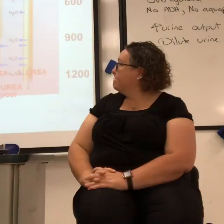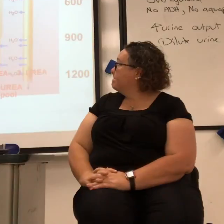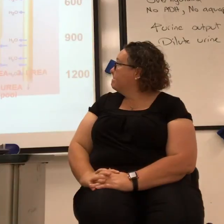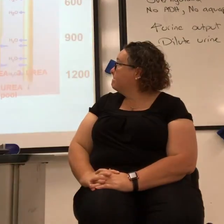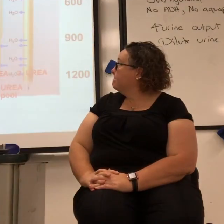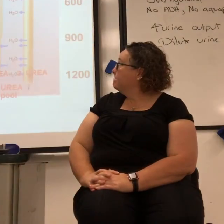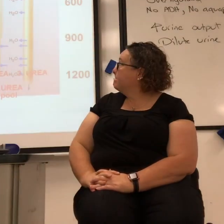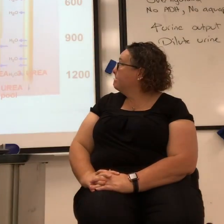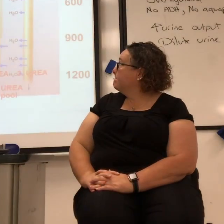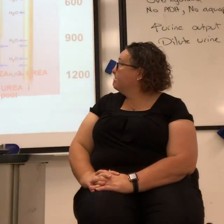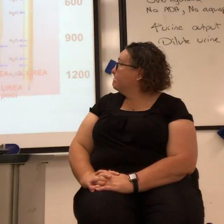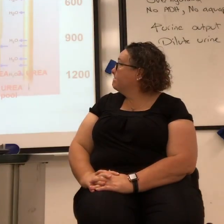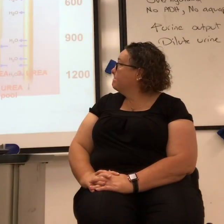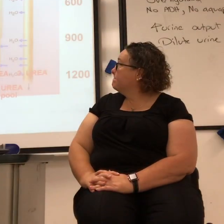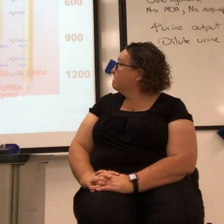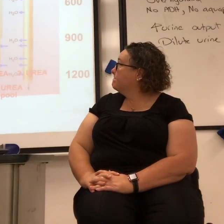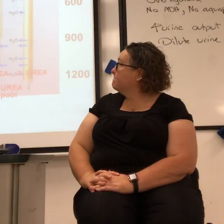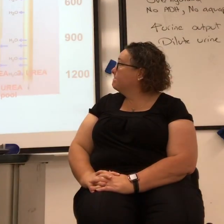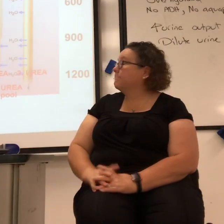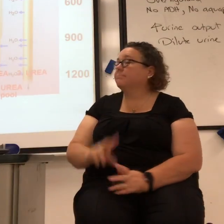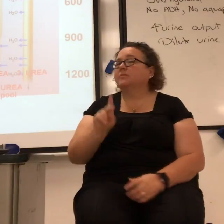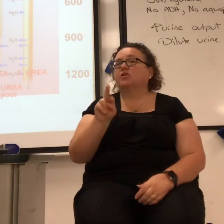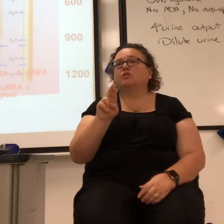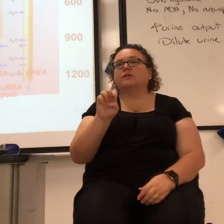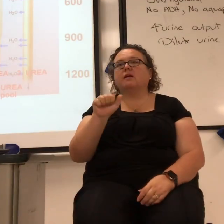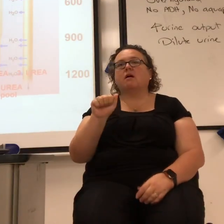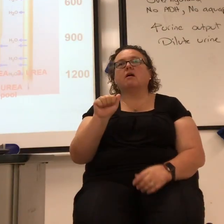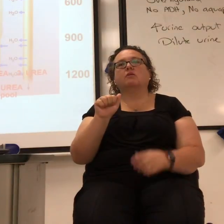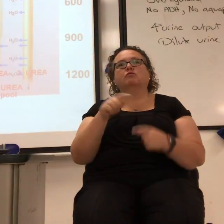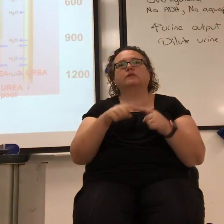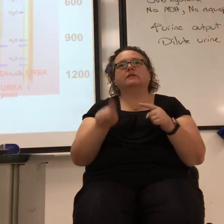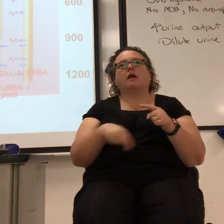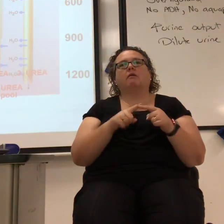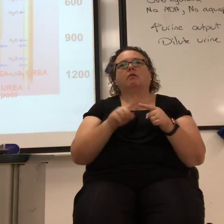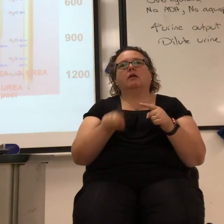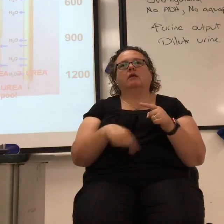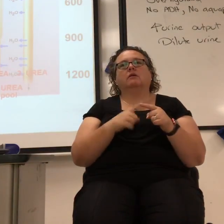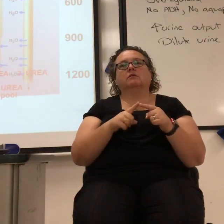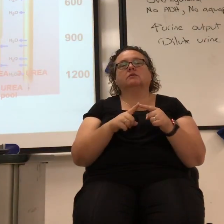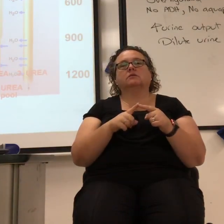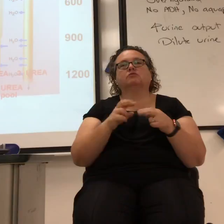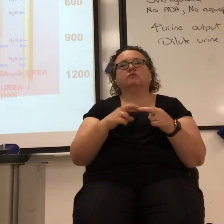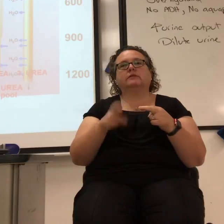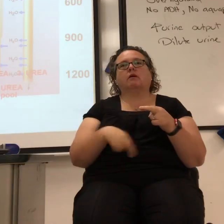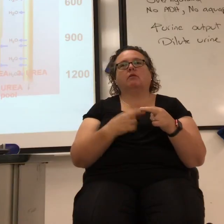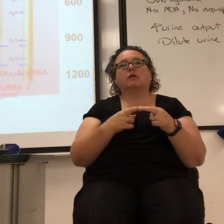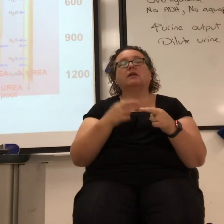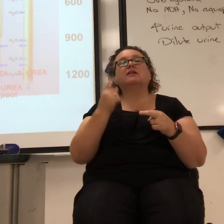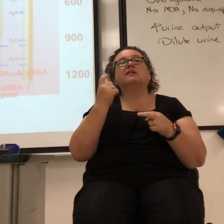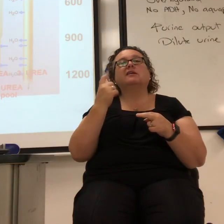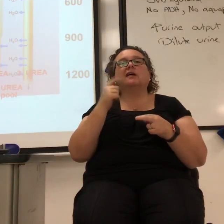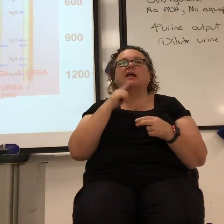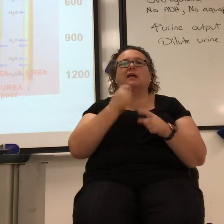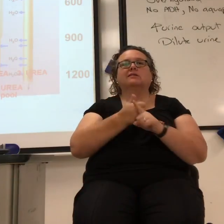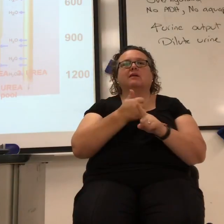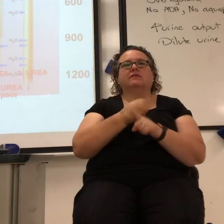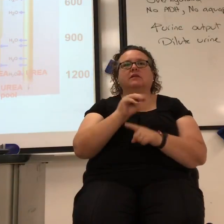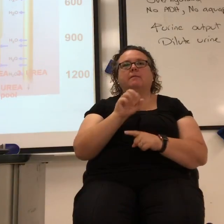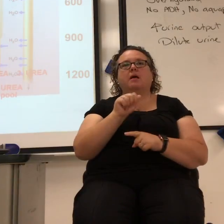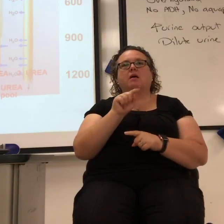that's this slide here. It's called urea recycling. It's actually a metabolic waste product that you use.